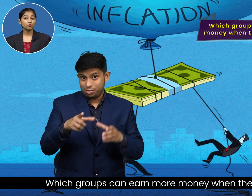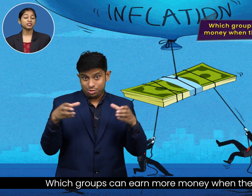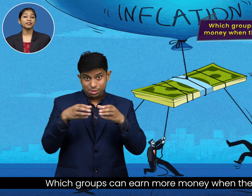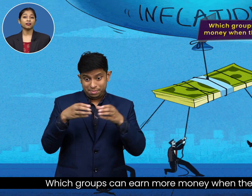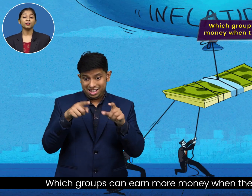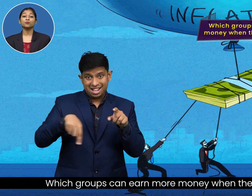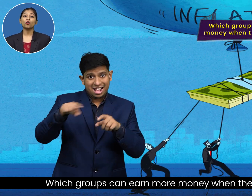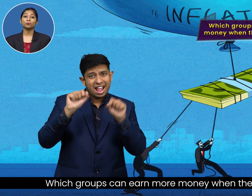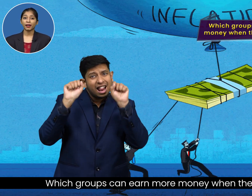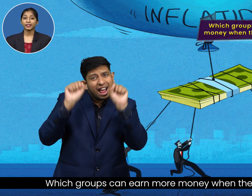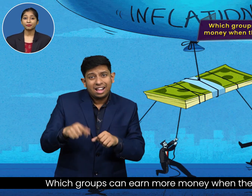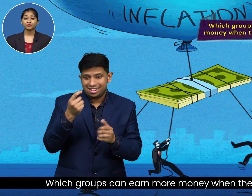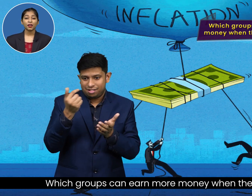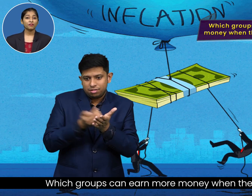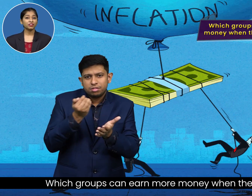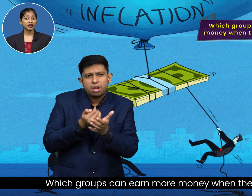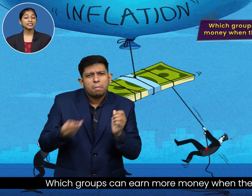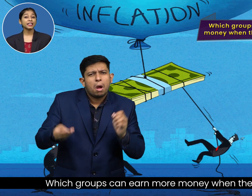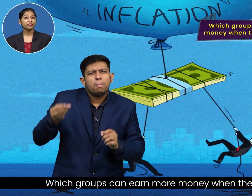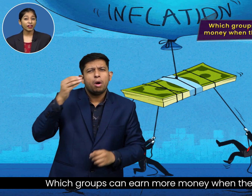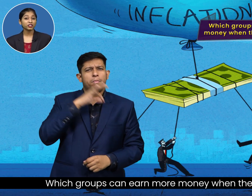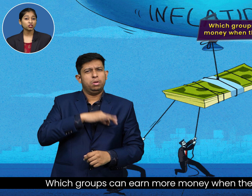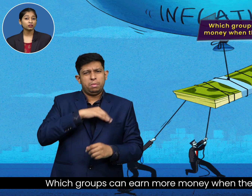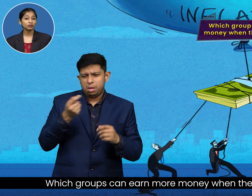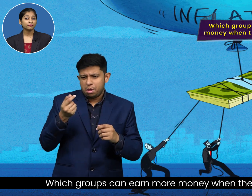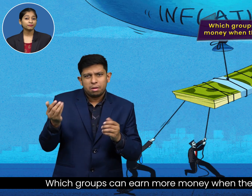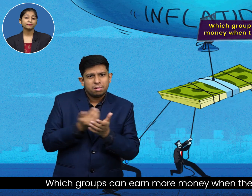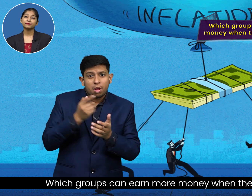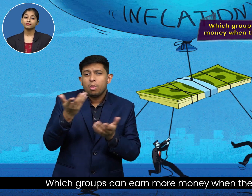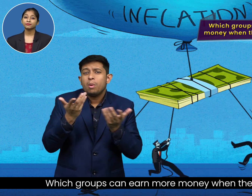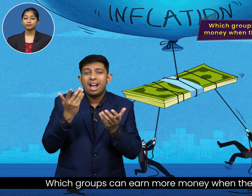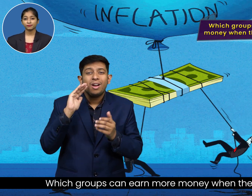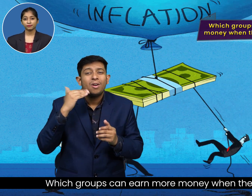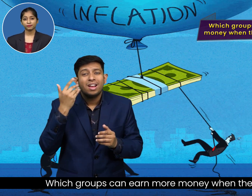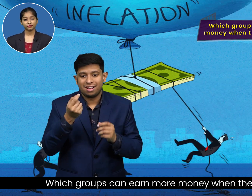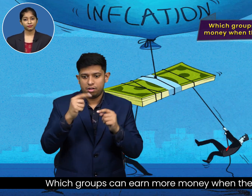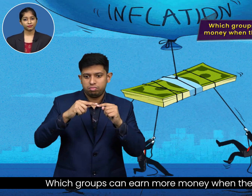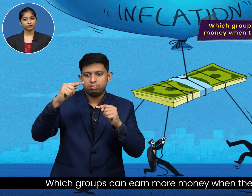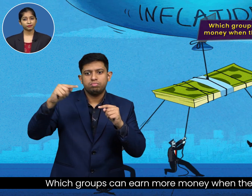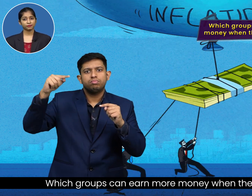Which groups can earn more money when there is inflation?